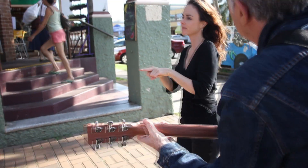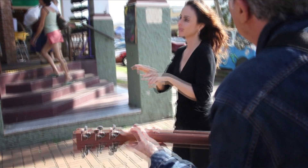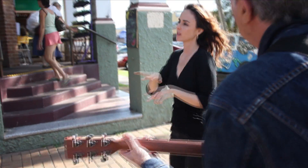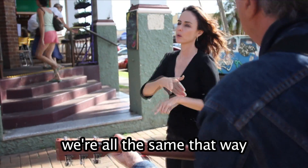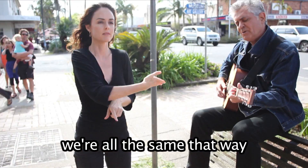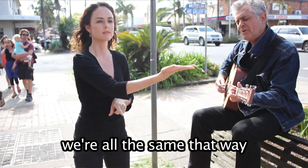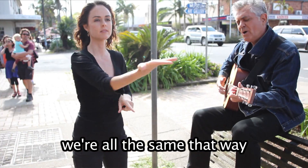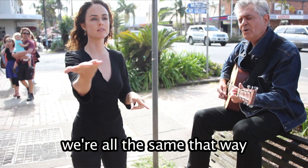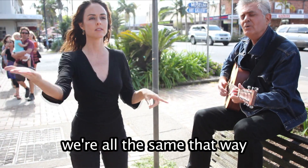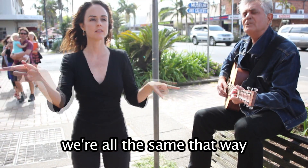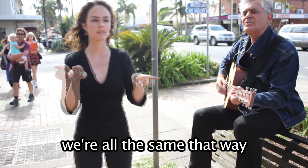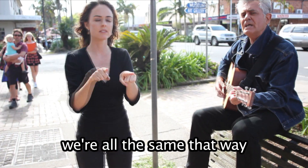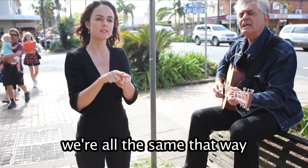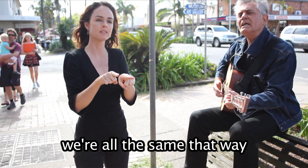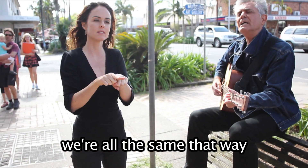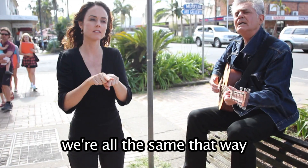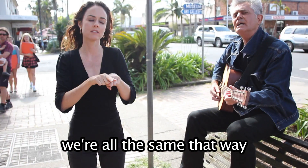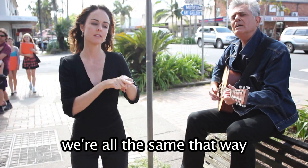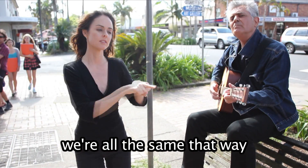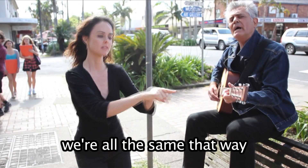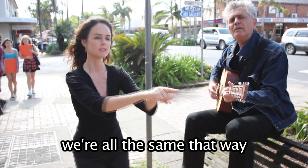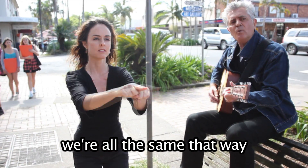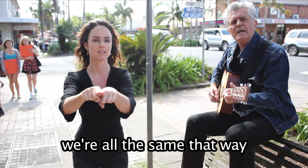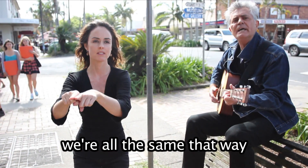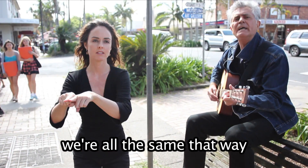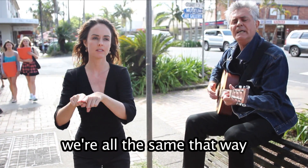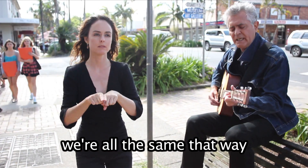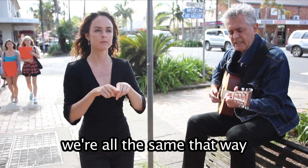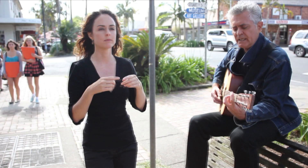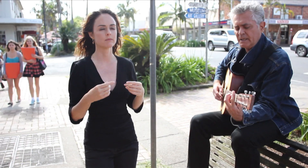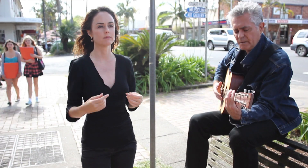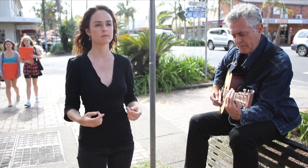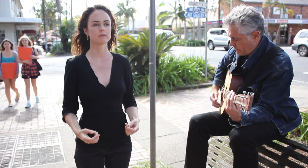we're all the same that way.